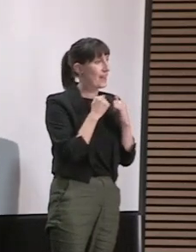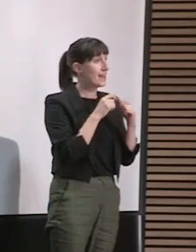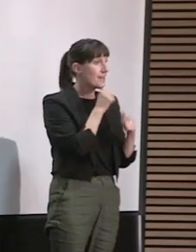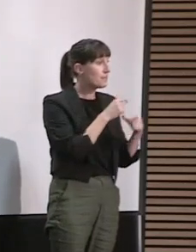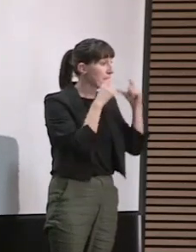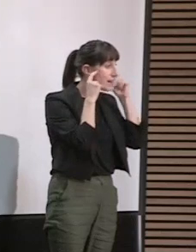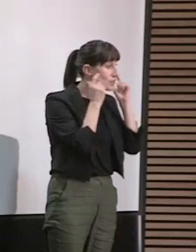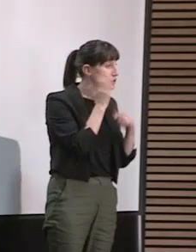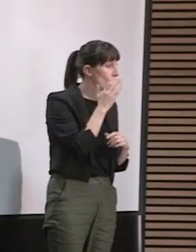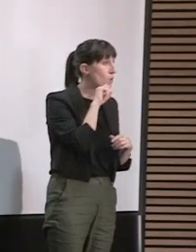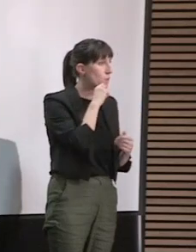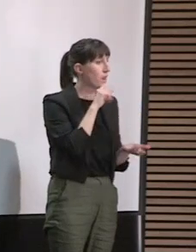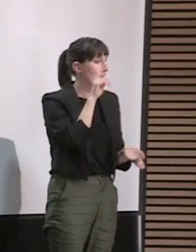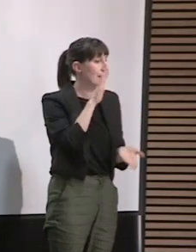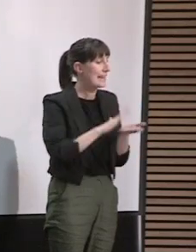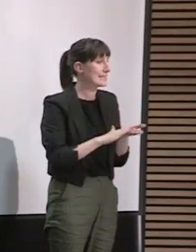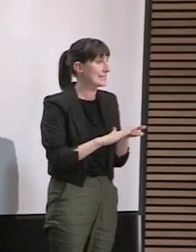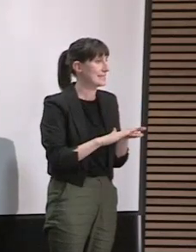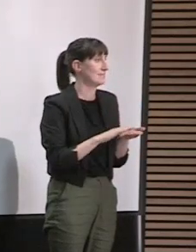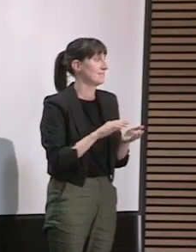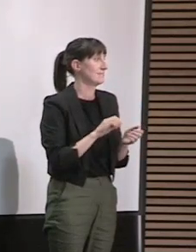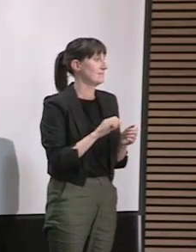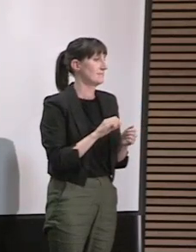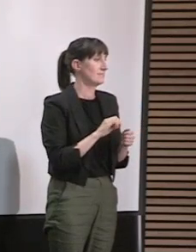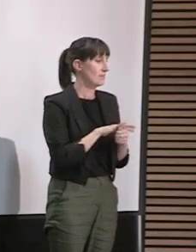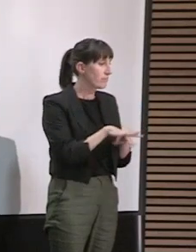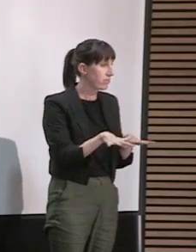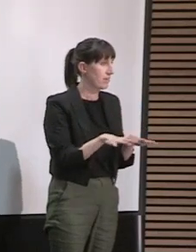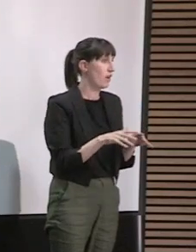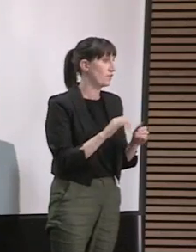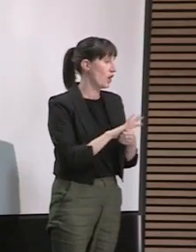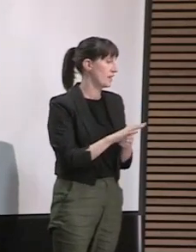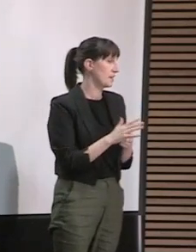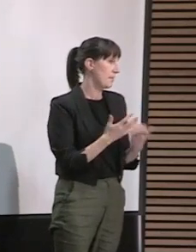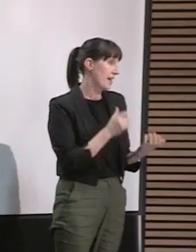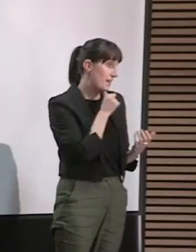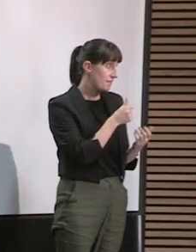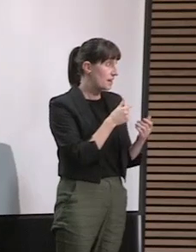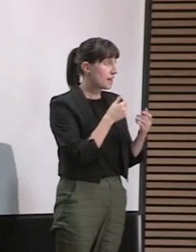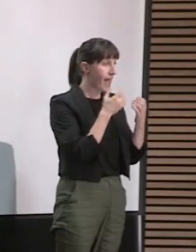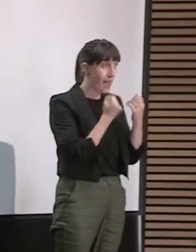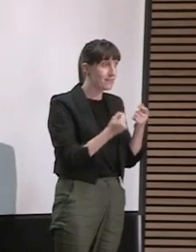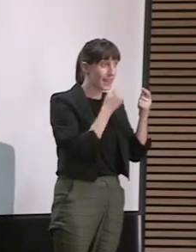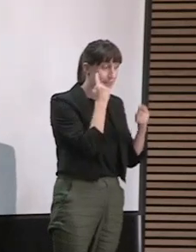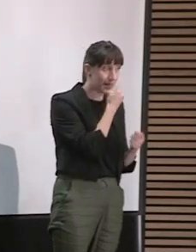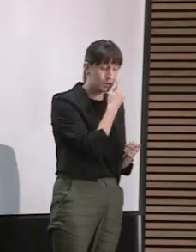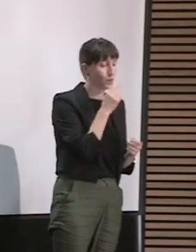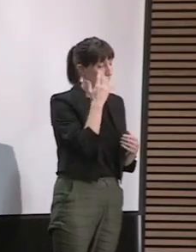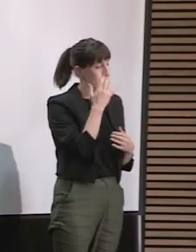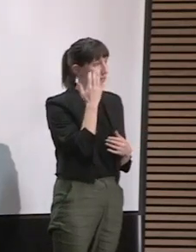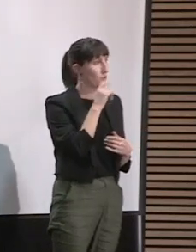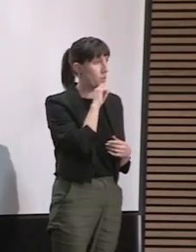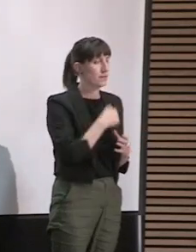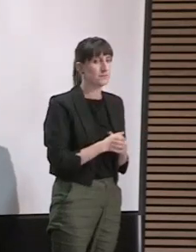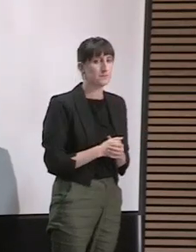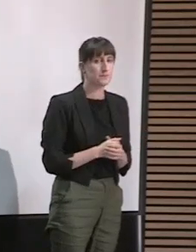you will have seen this over the last few months, everything's always being reviewed. HBs are reporting testing fatigue. How can you be sure that this new testing